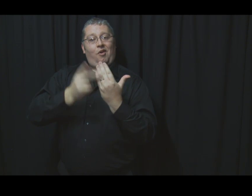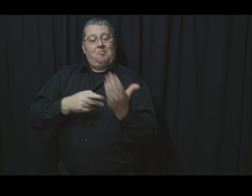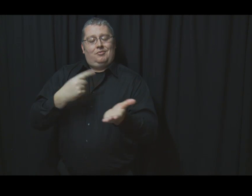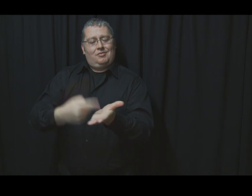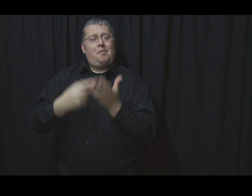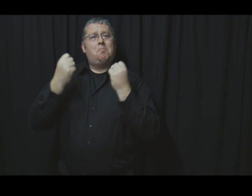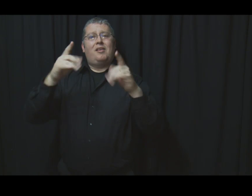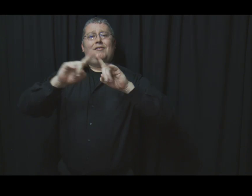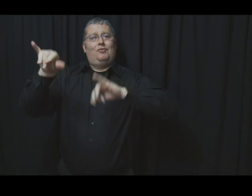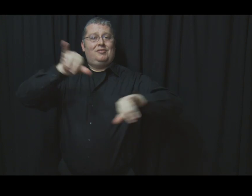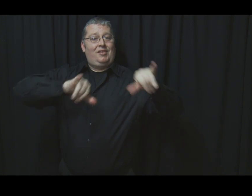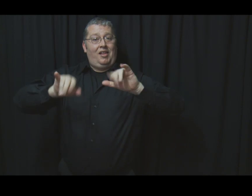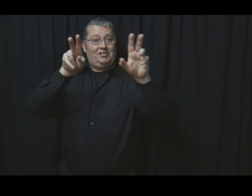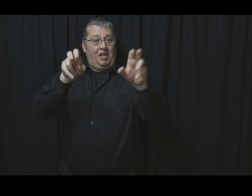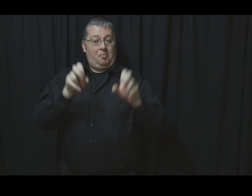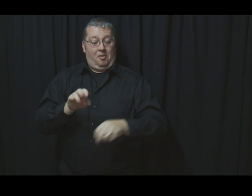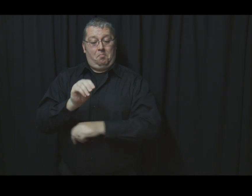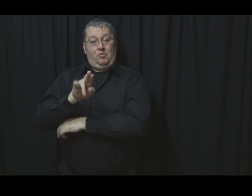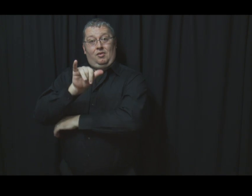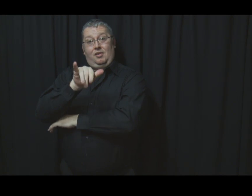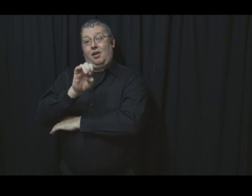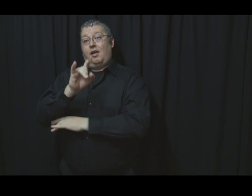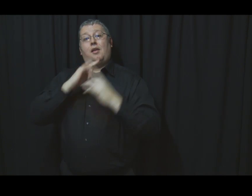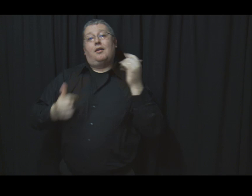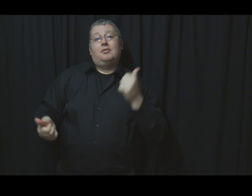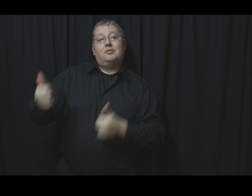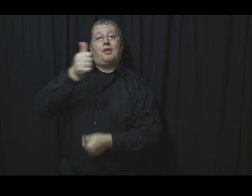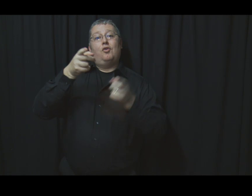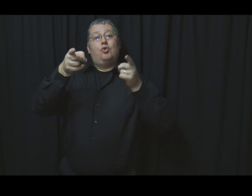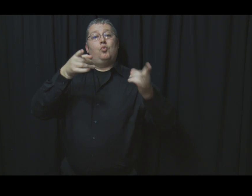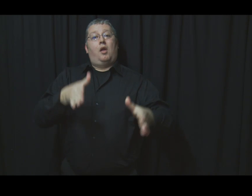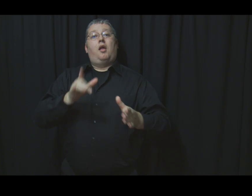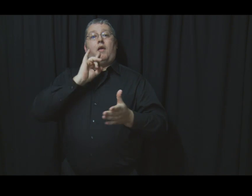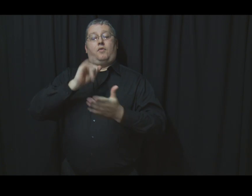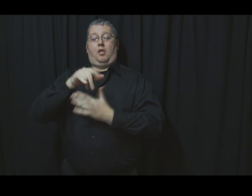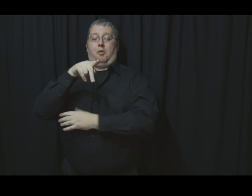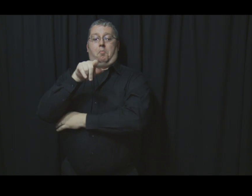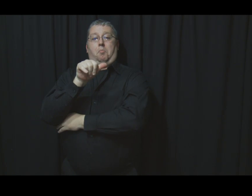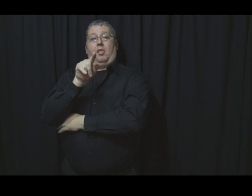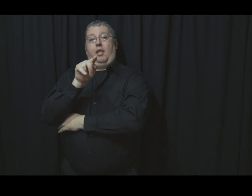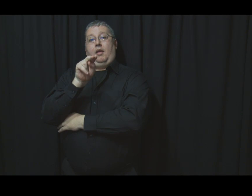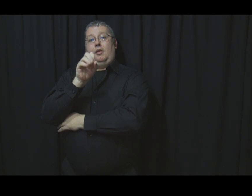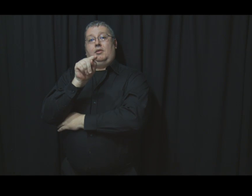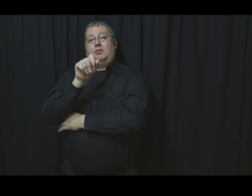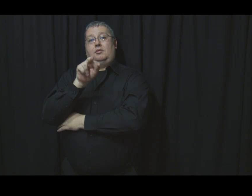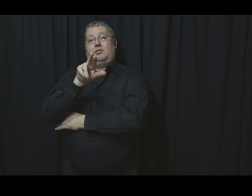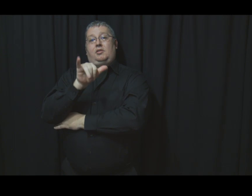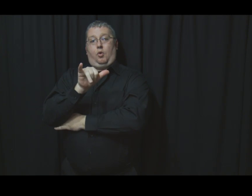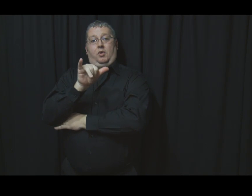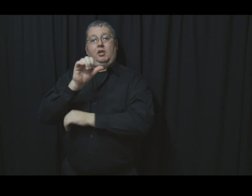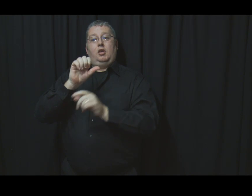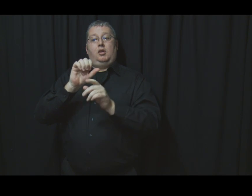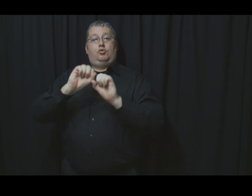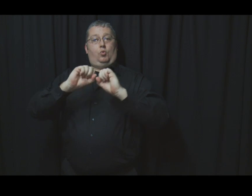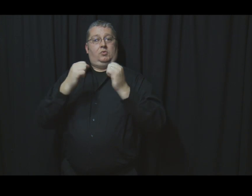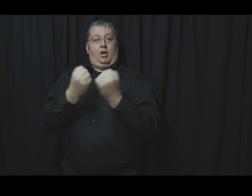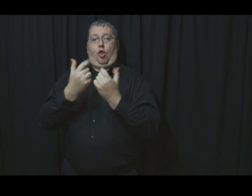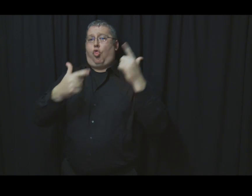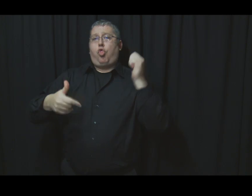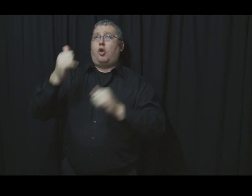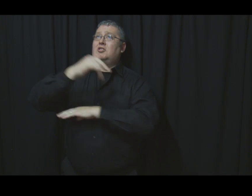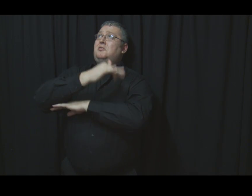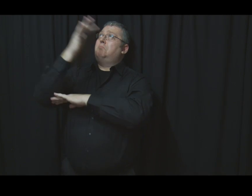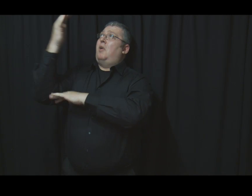topics. Mr. Nye serves as executive director of the Planetary Society, the world's largest space interest group. He is a graduate